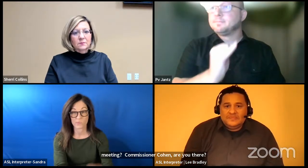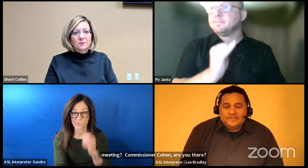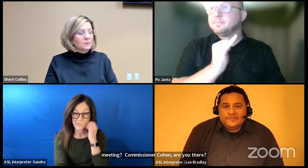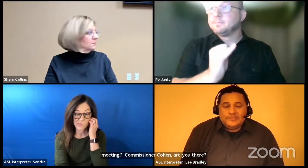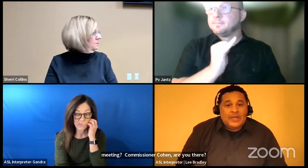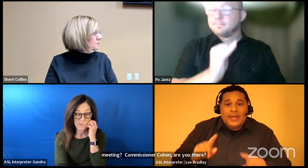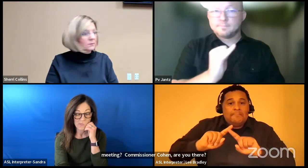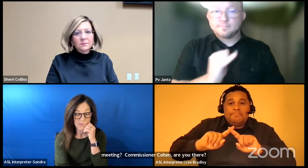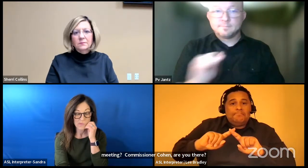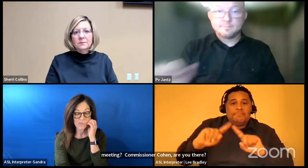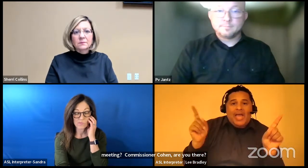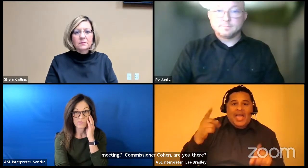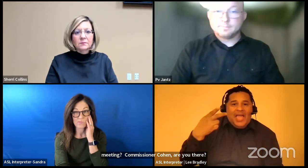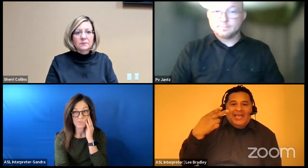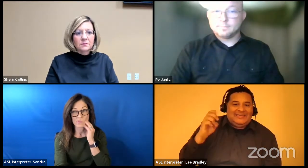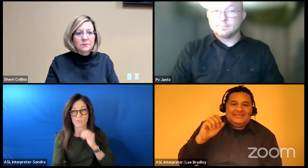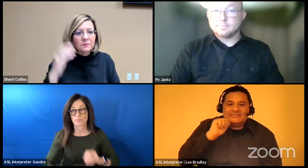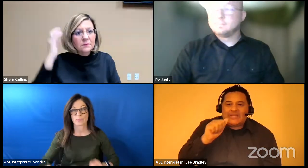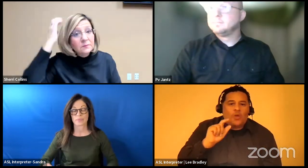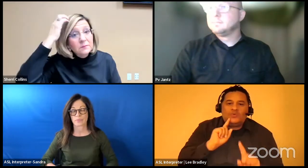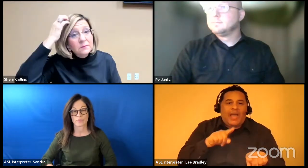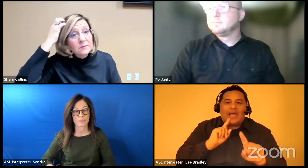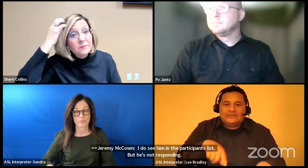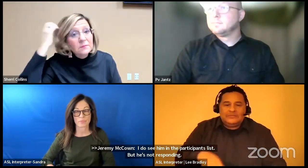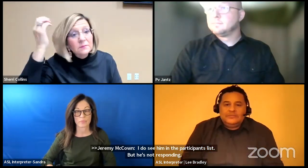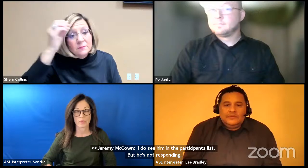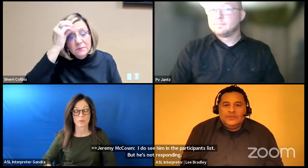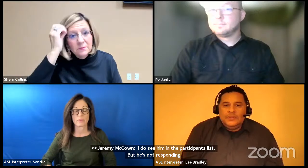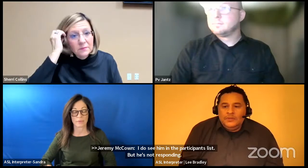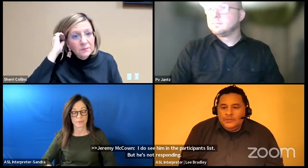but he's not responding.